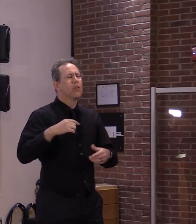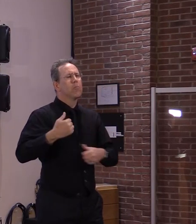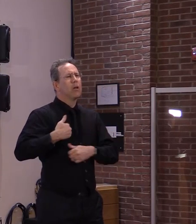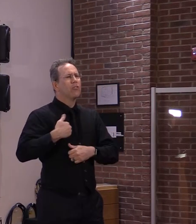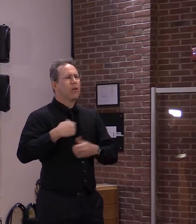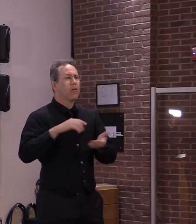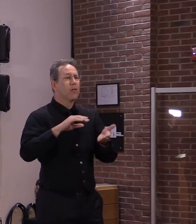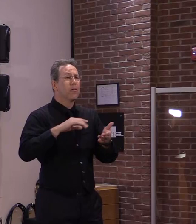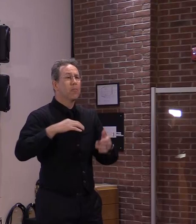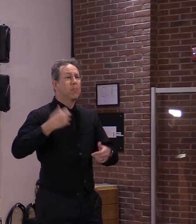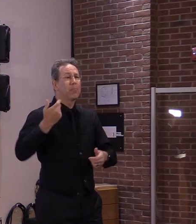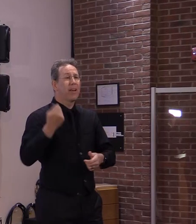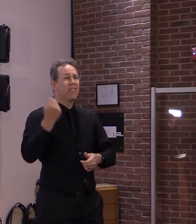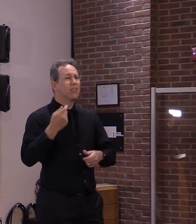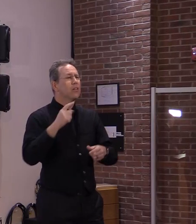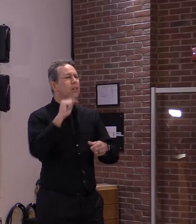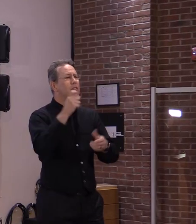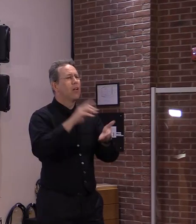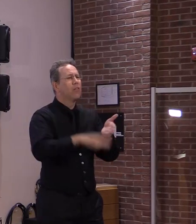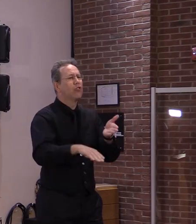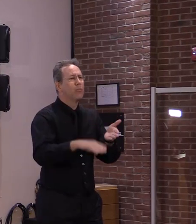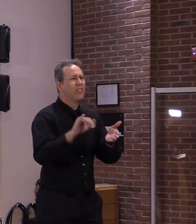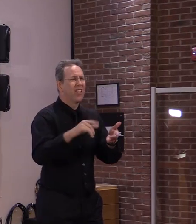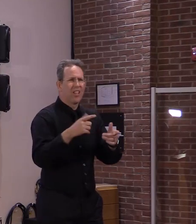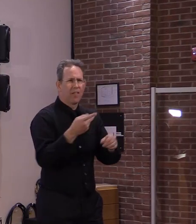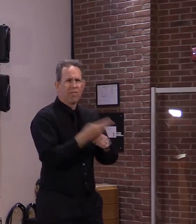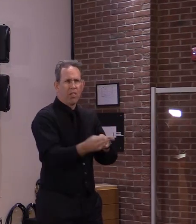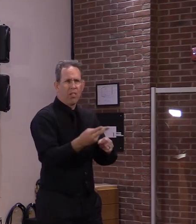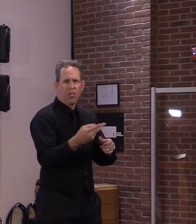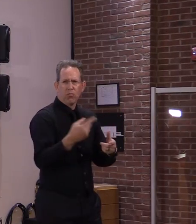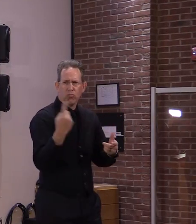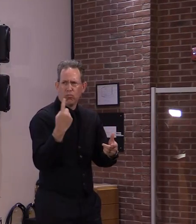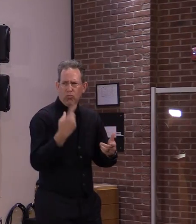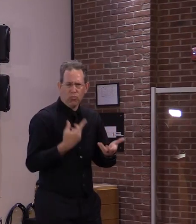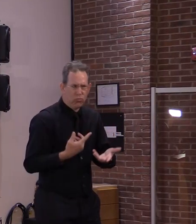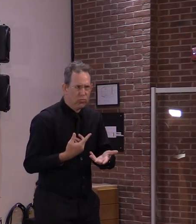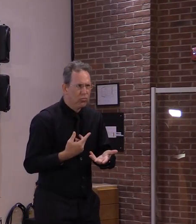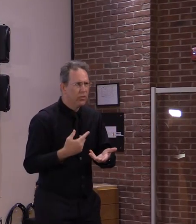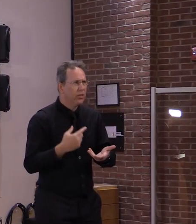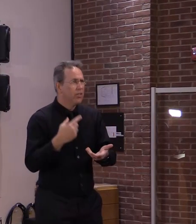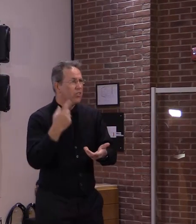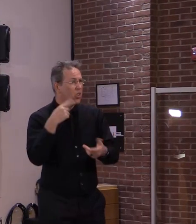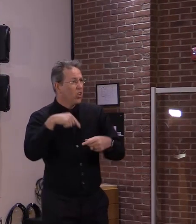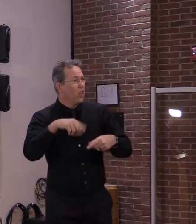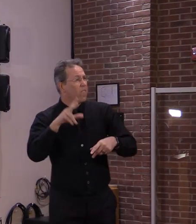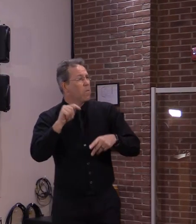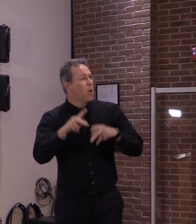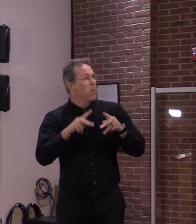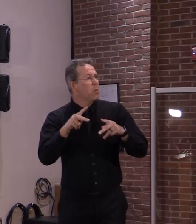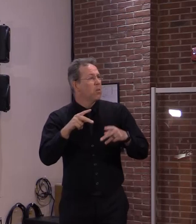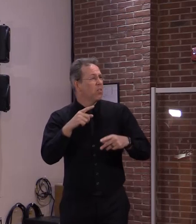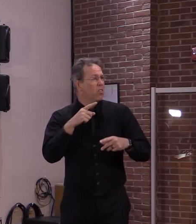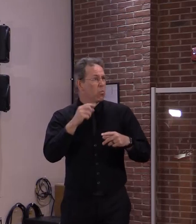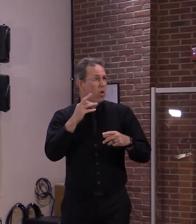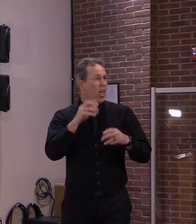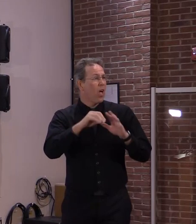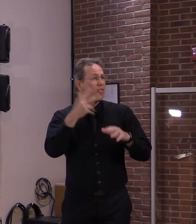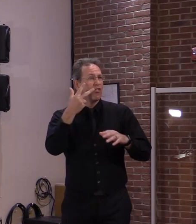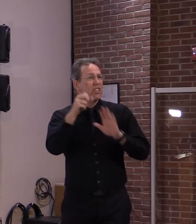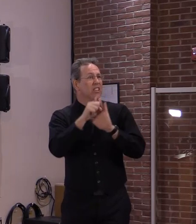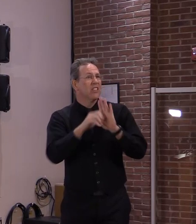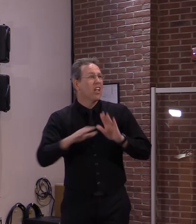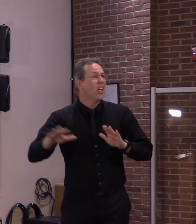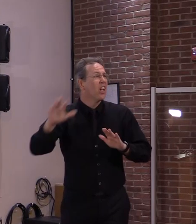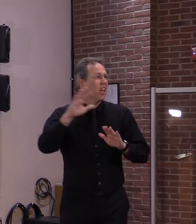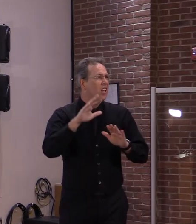and apparently I just learned that Vermont is one of three states, only three, not to fully exempt